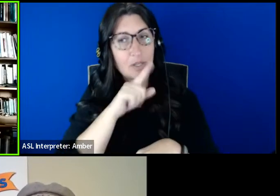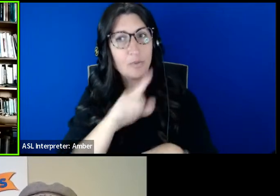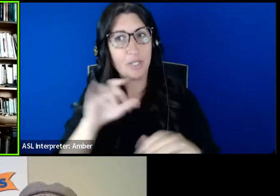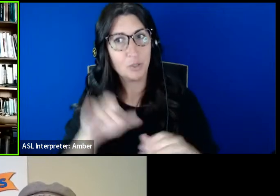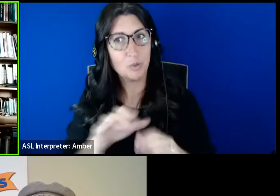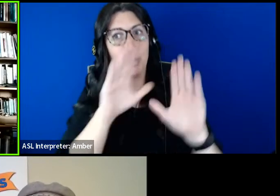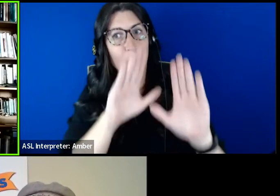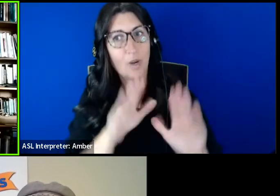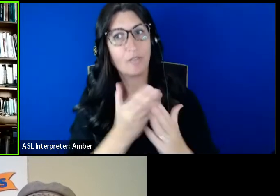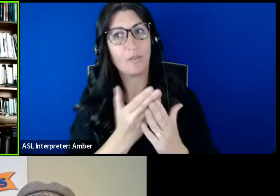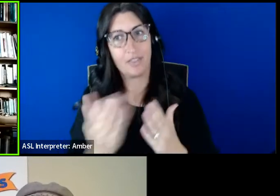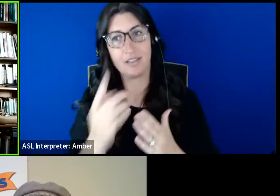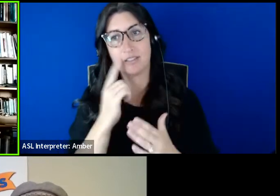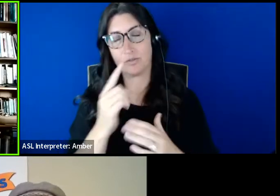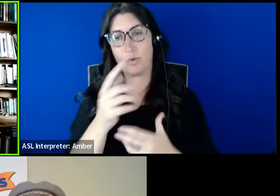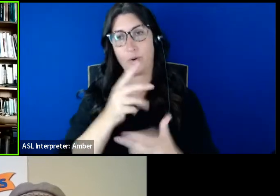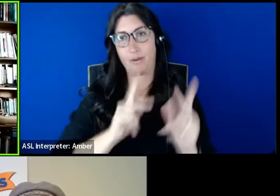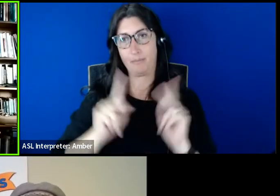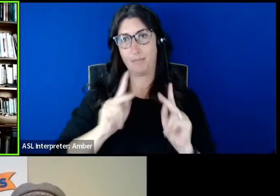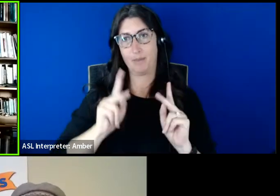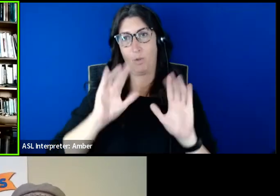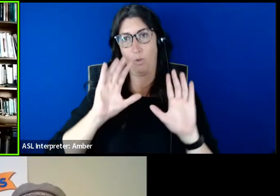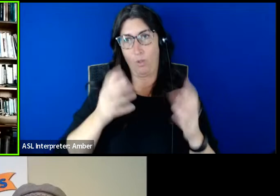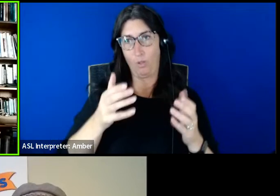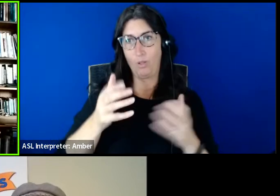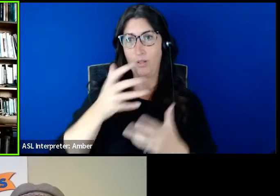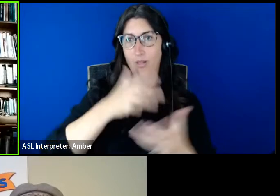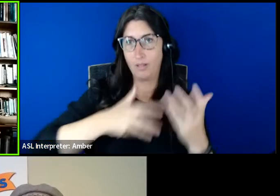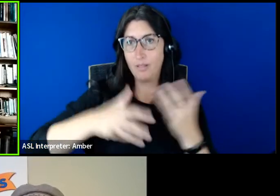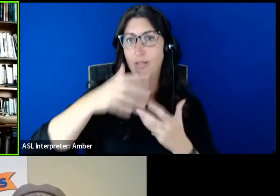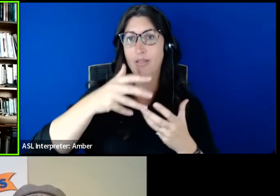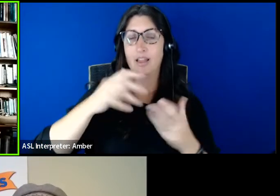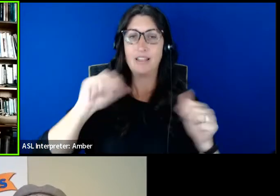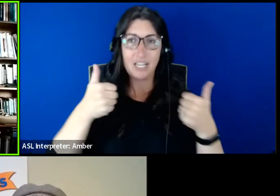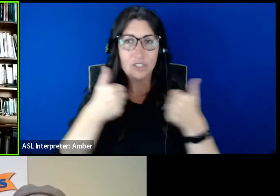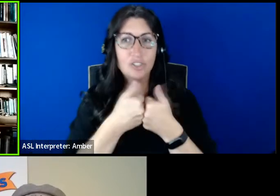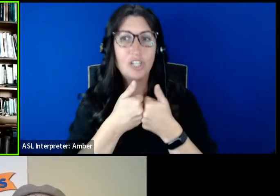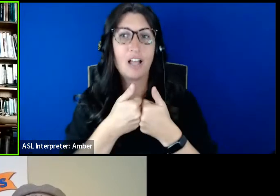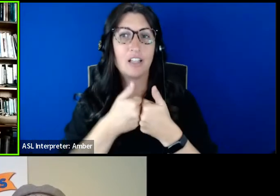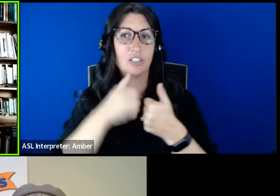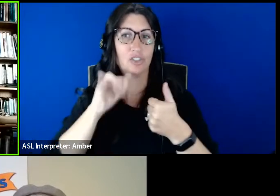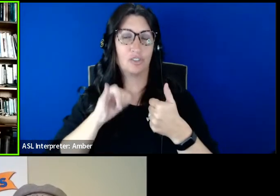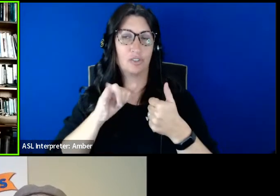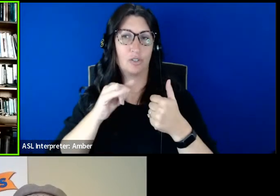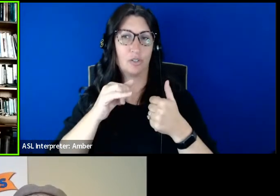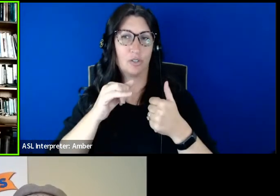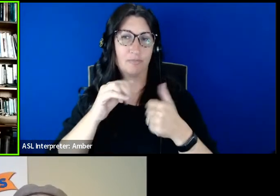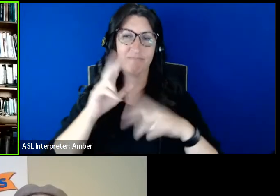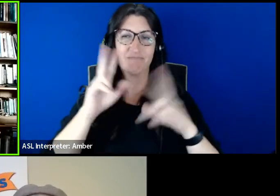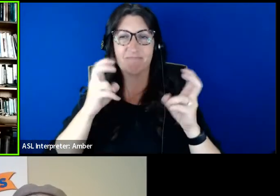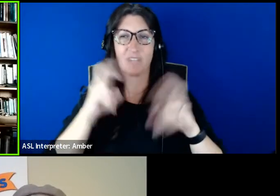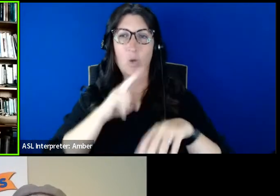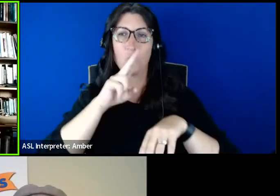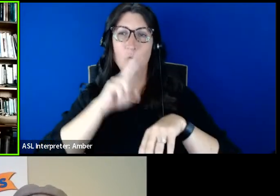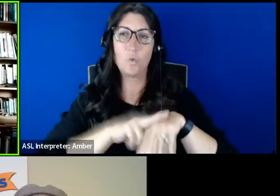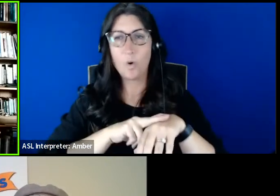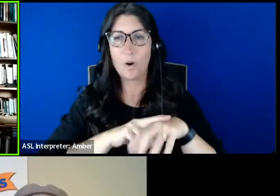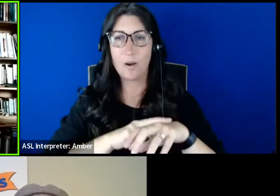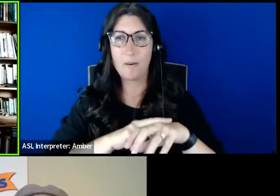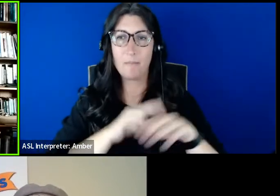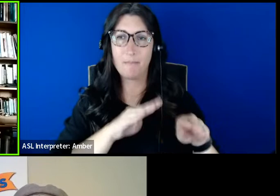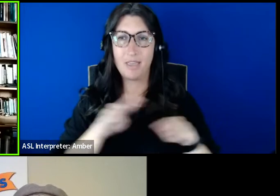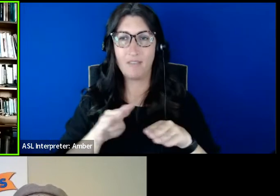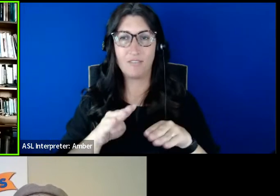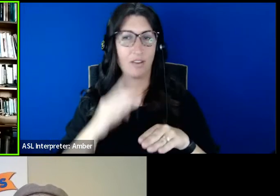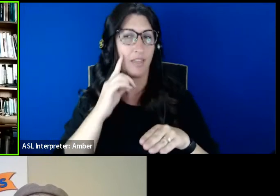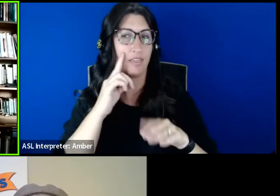things for society. They sort of challenge the status quo, challenge the norm, and say, hey, you know what? I think we should